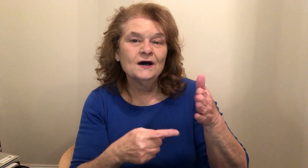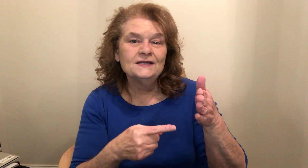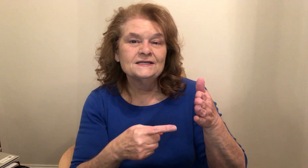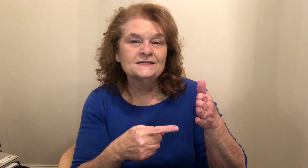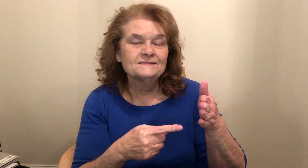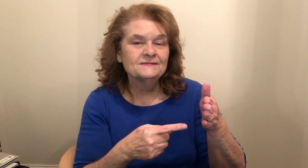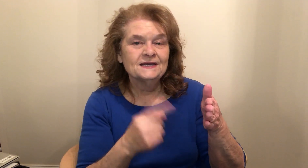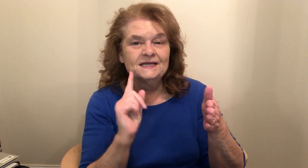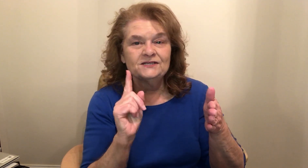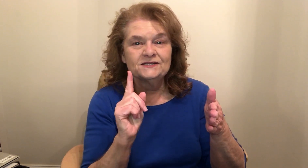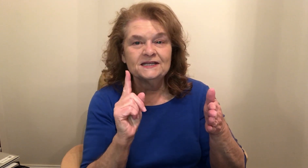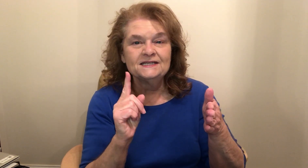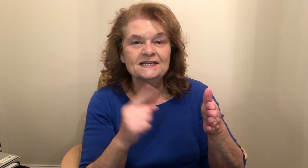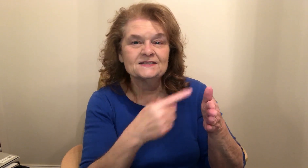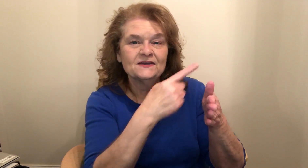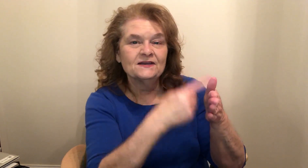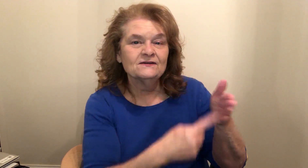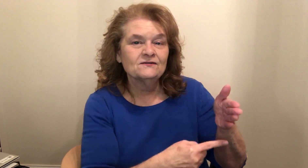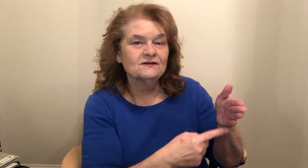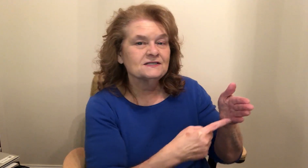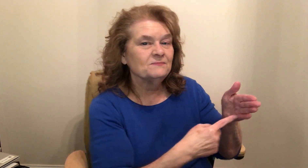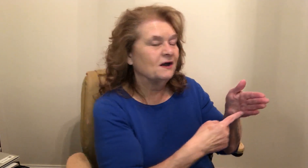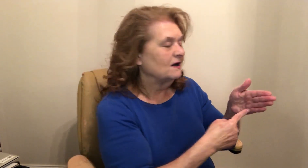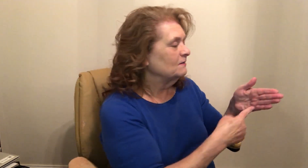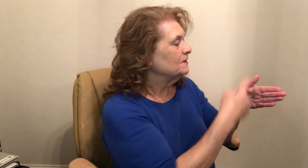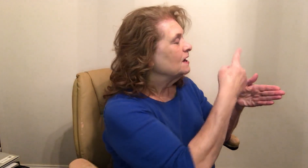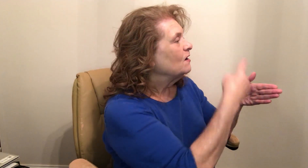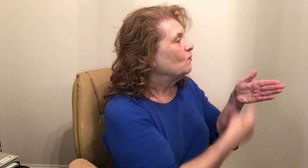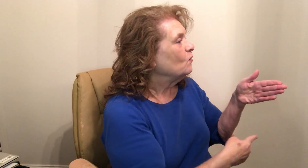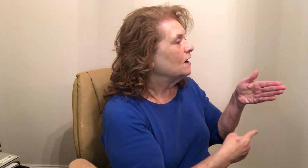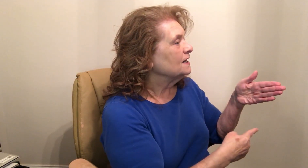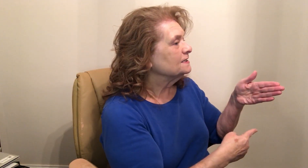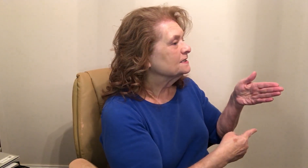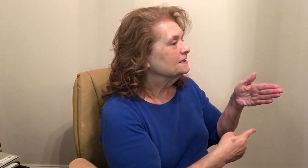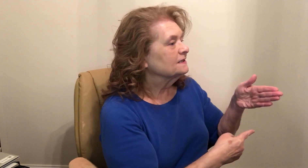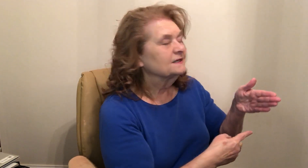What, again, just the index finger across the palm. What